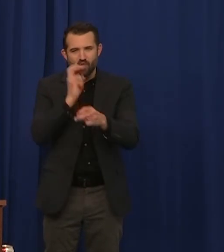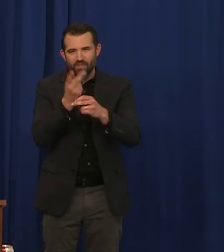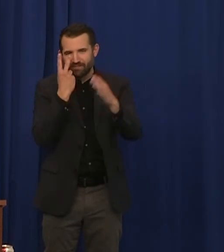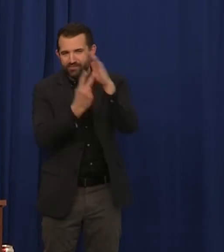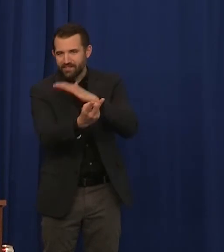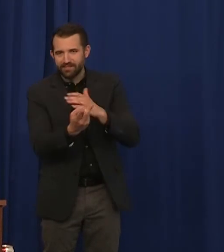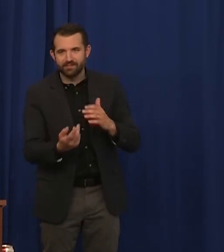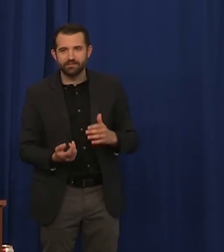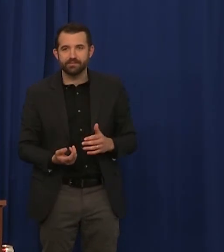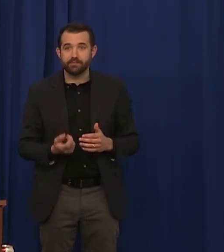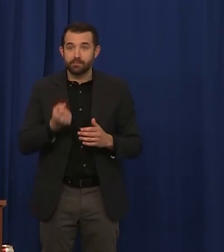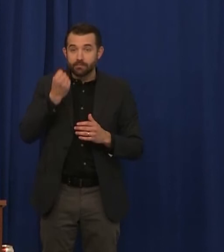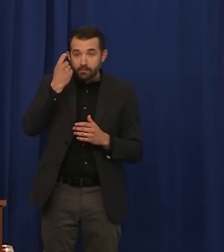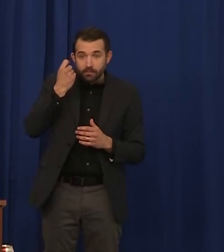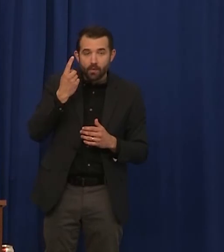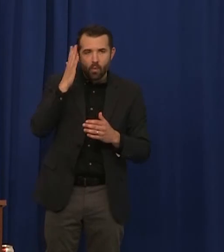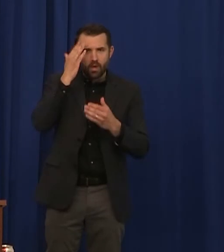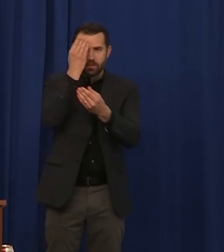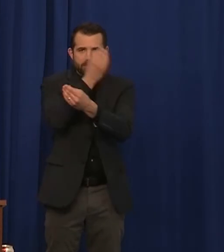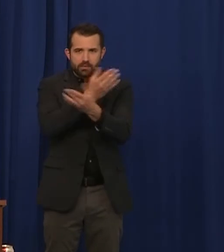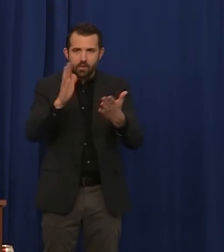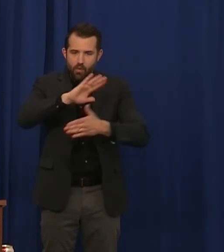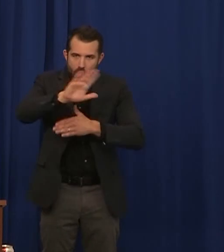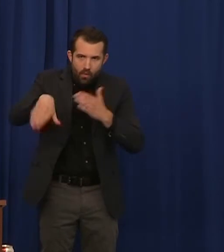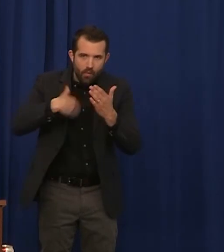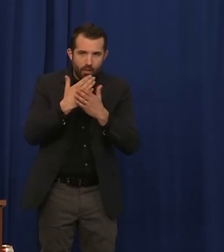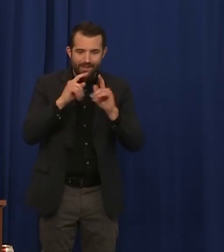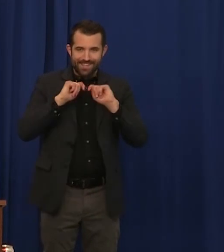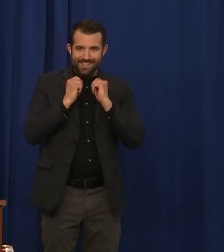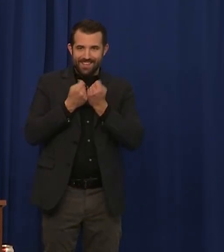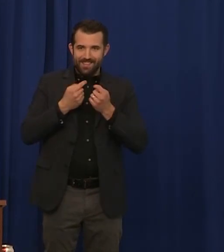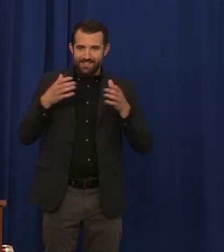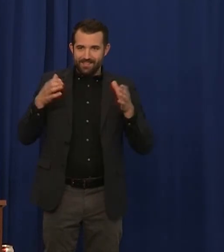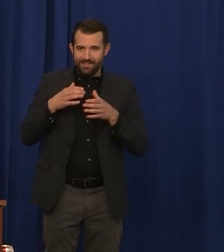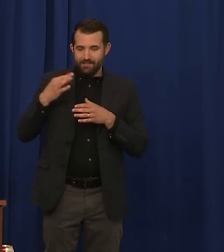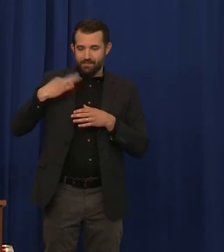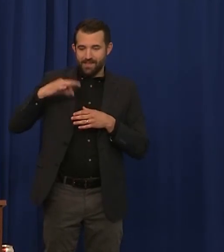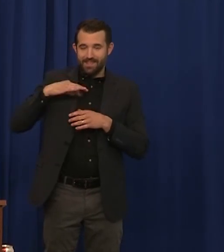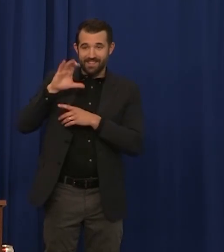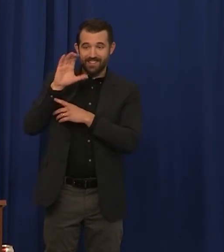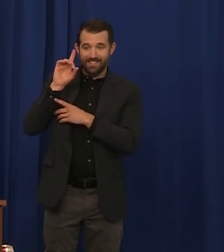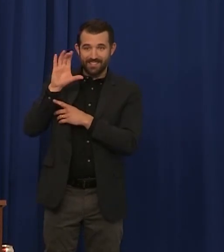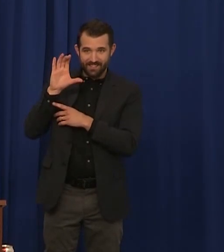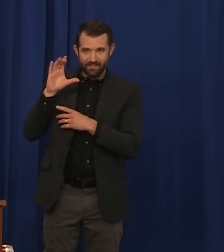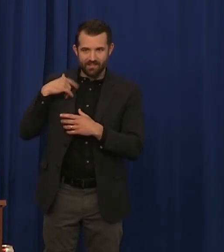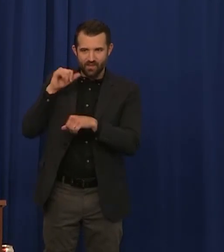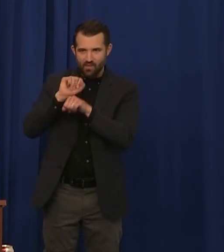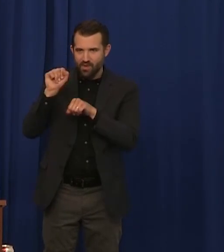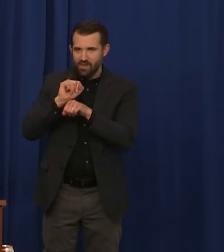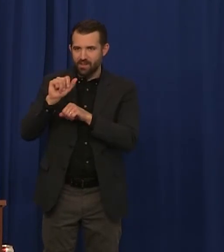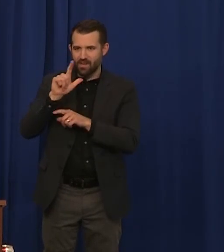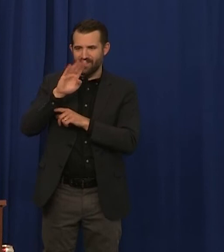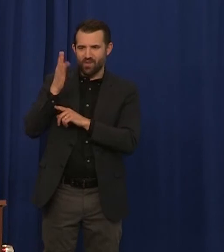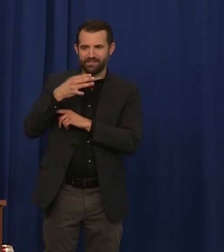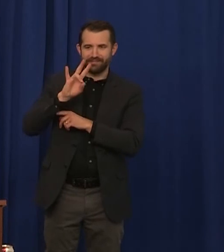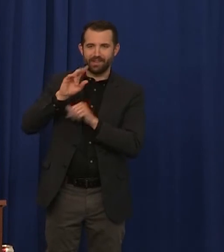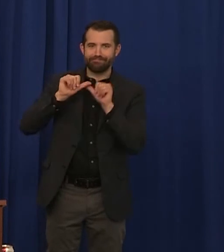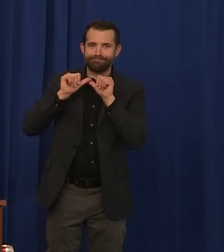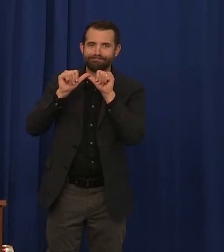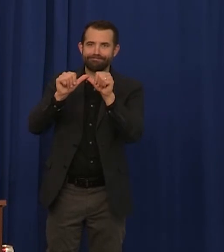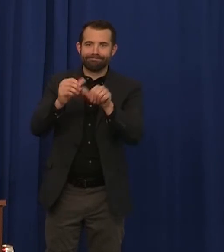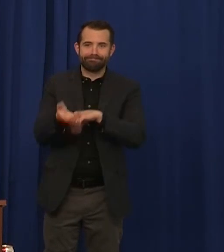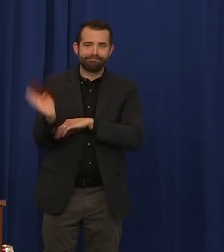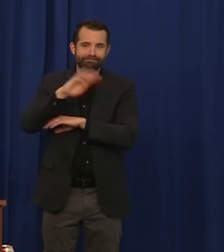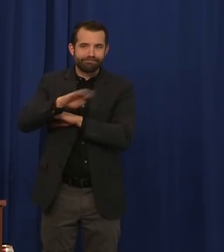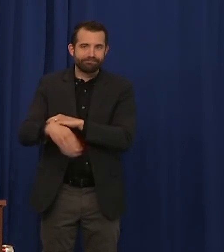entire team of public health professionals at Maine CDC is working 24/7 on this. Whether it's our people who are on